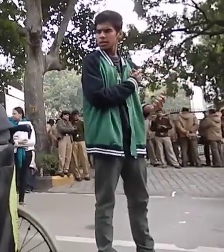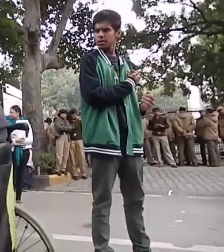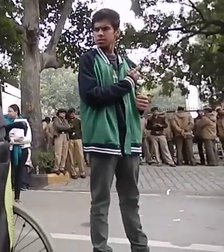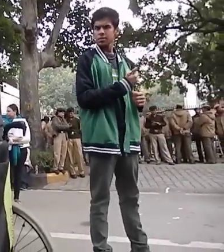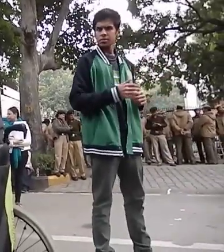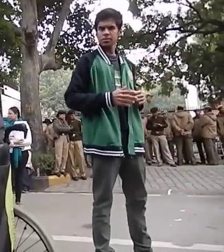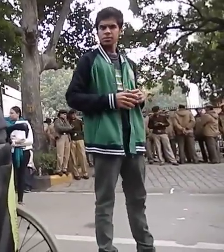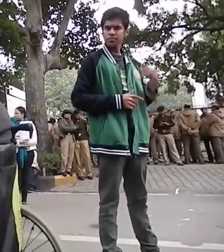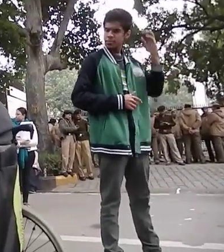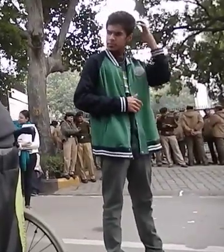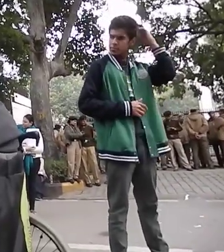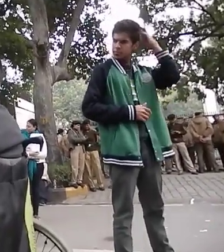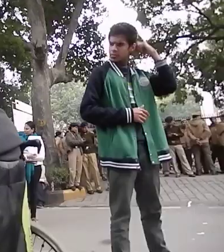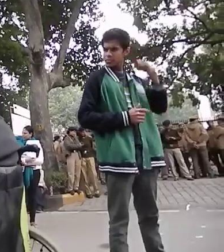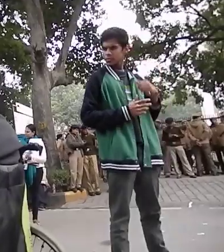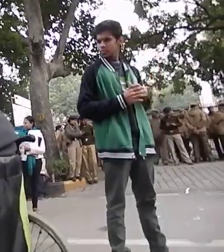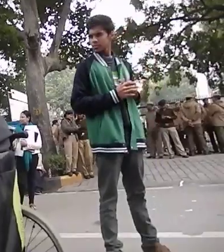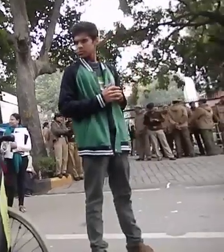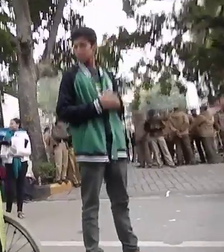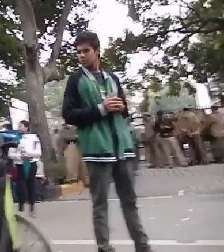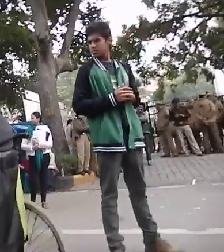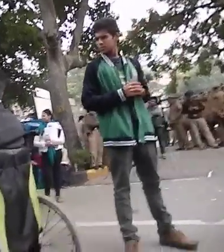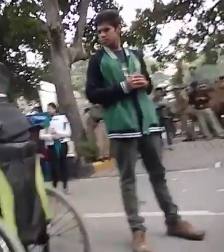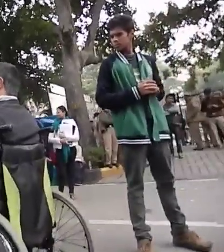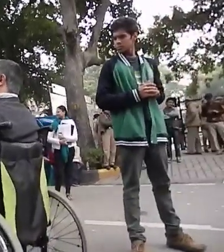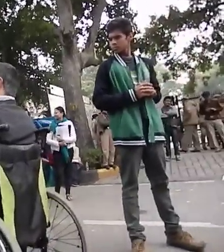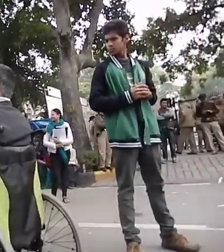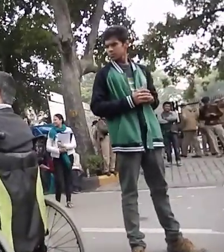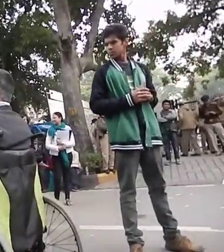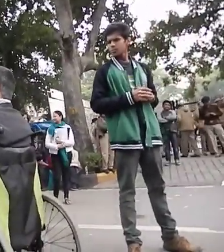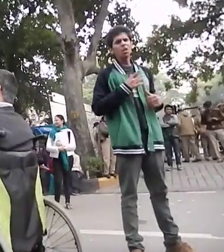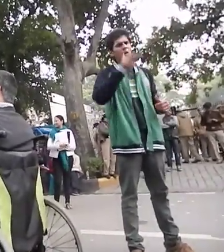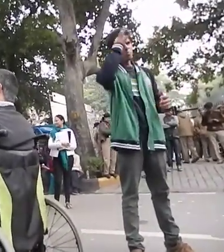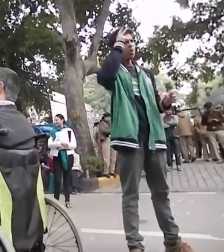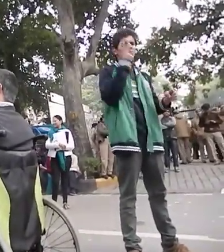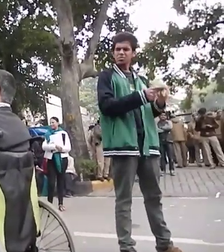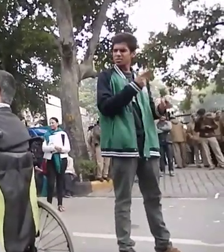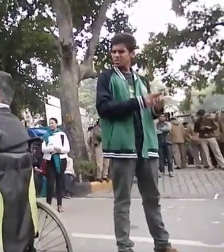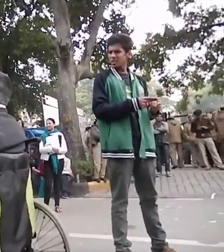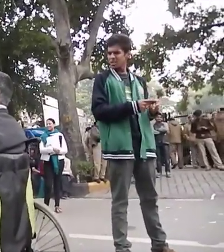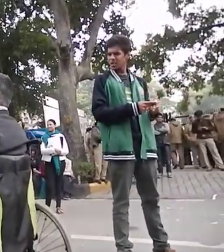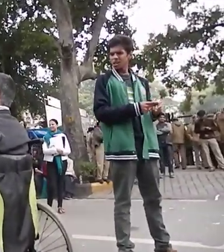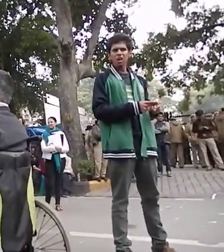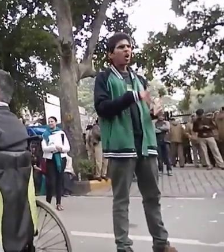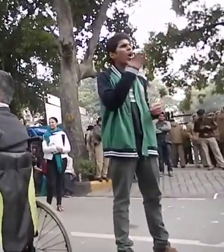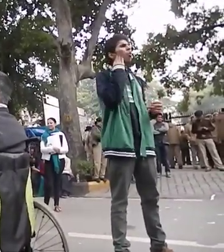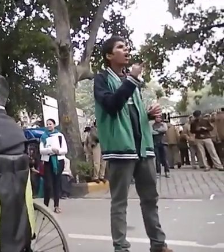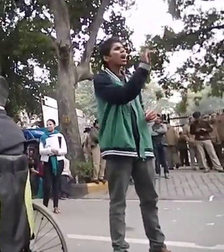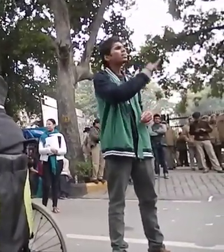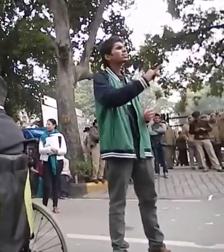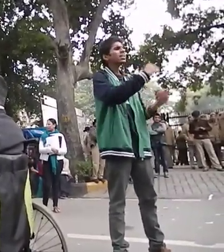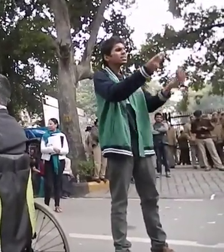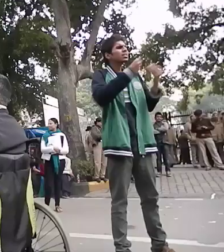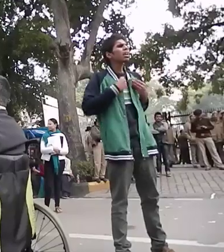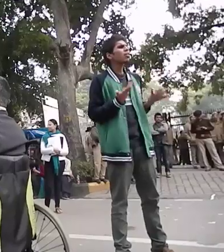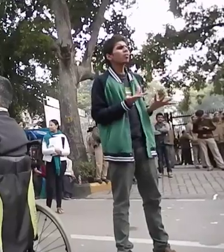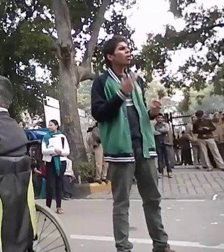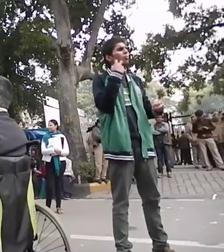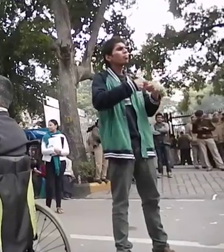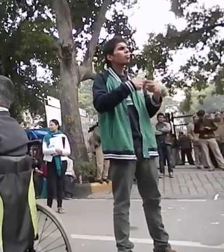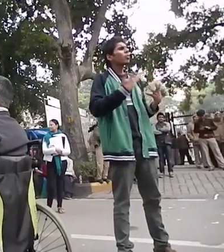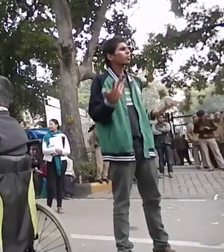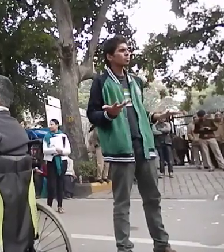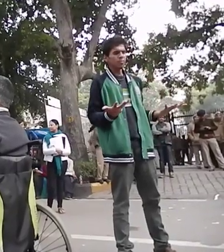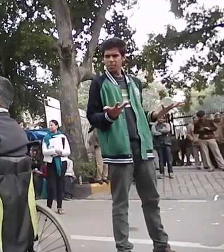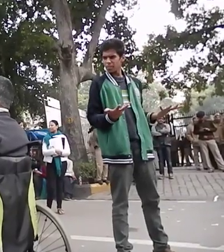we made noise, so now we are saying what it takes. Issue remains the same. Why not all the 6 channels? What is the problem? And why